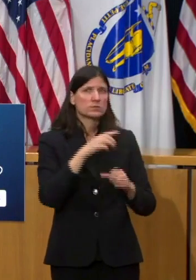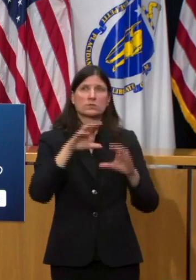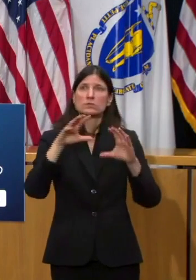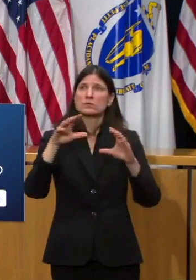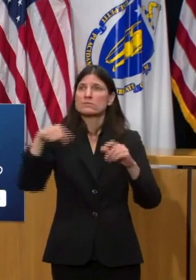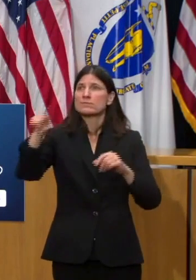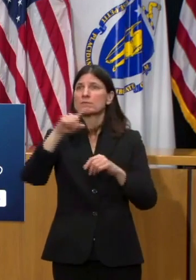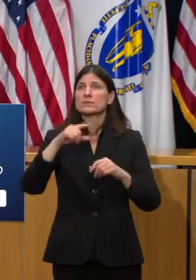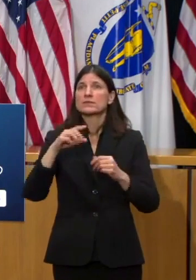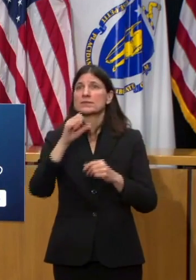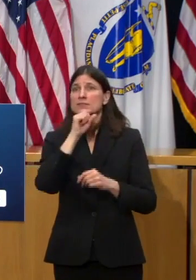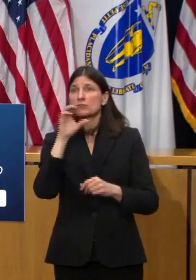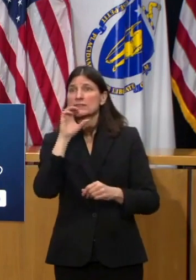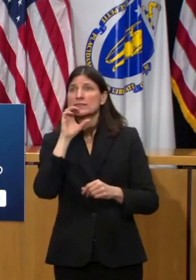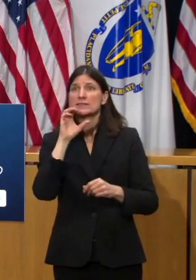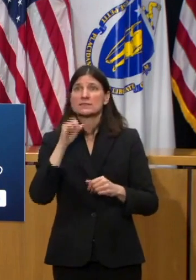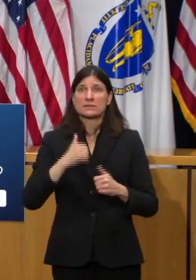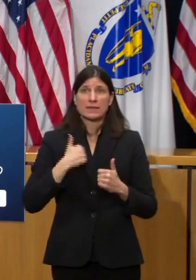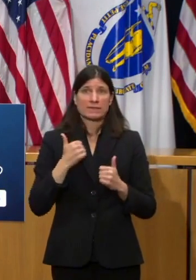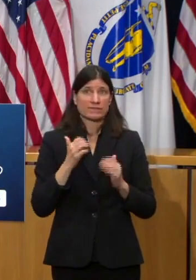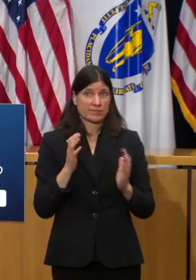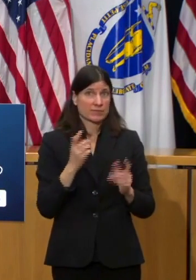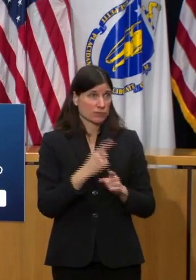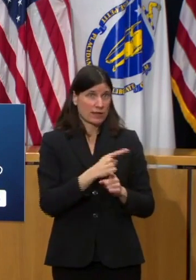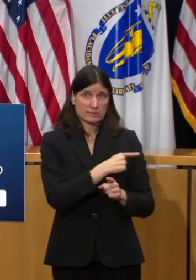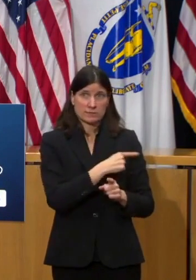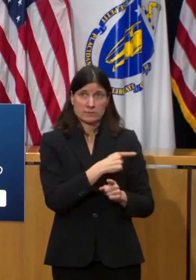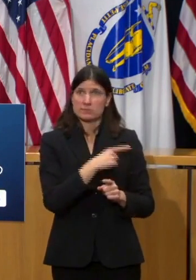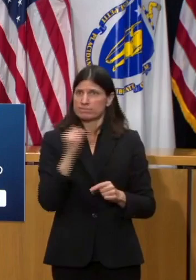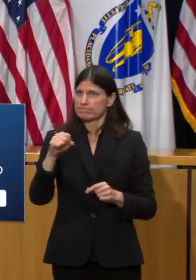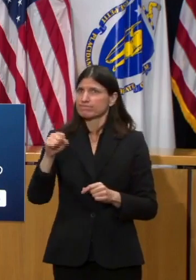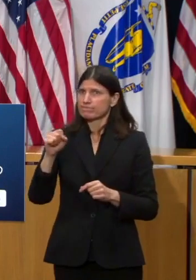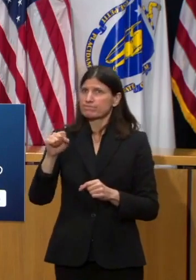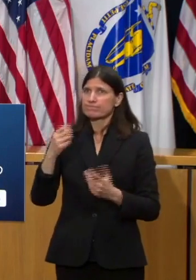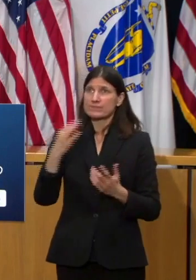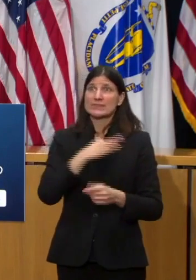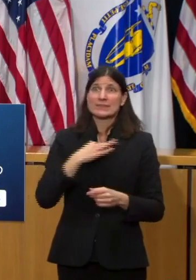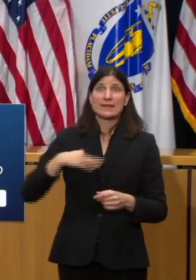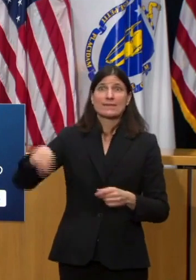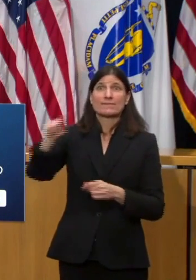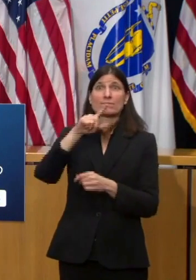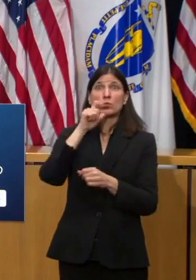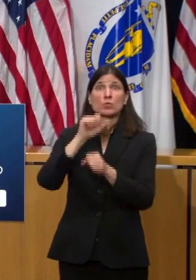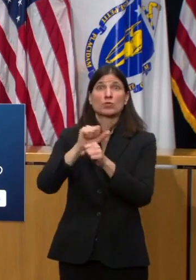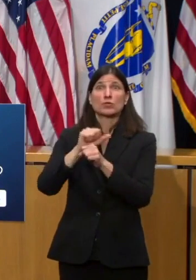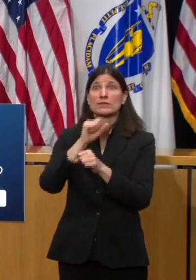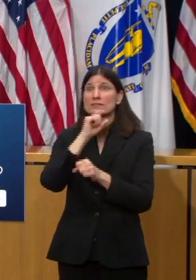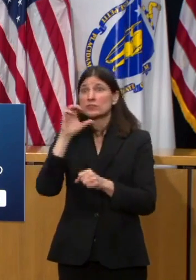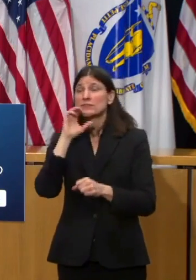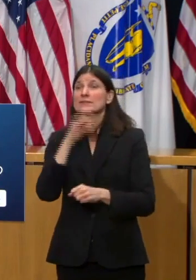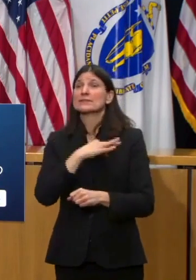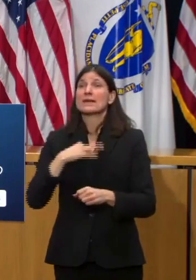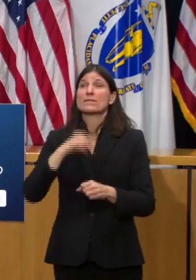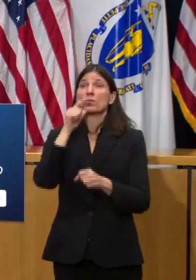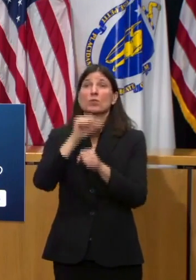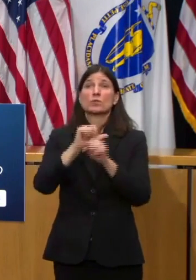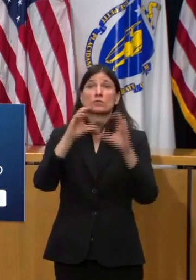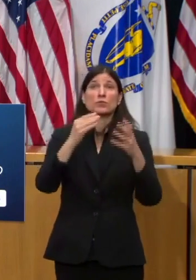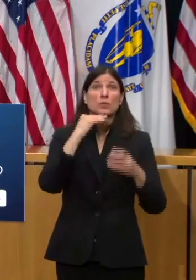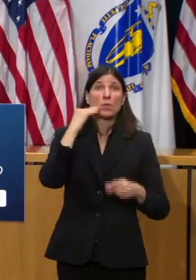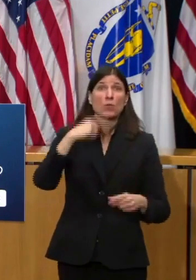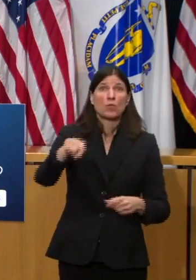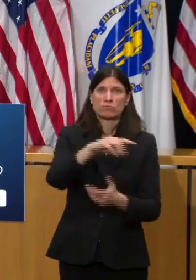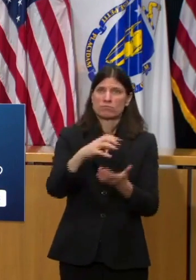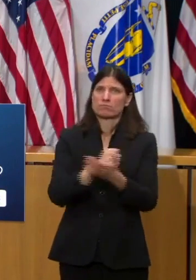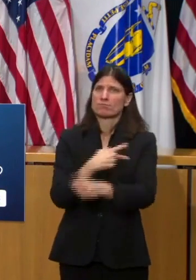80% of staff, which is literally like 30 points higher than the national average on that one. But that stuff took a long time. So I knew coming out of the gate we were going to